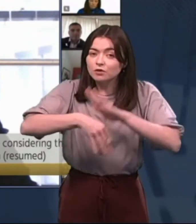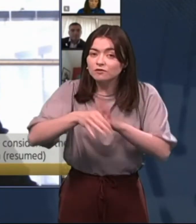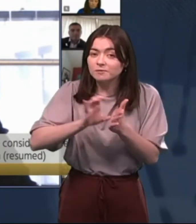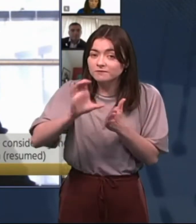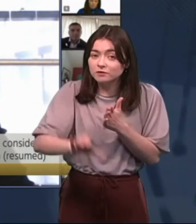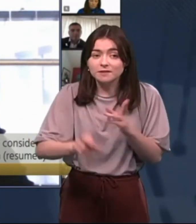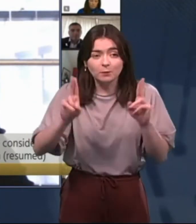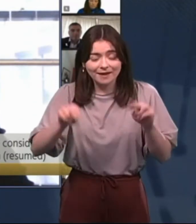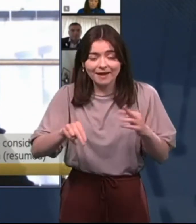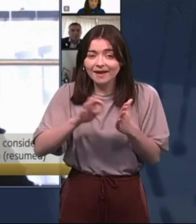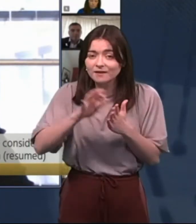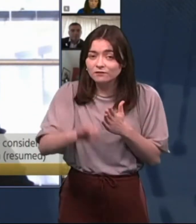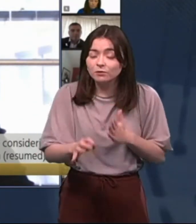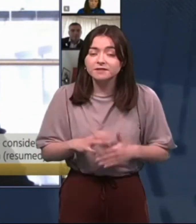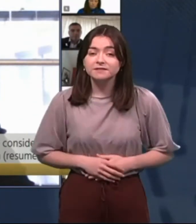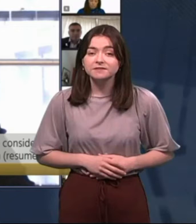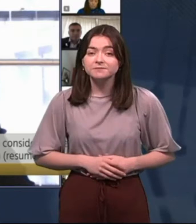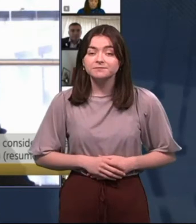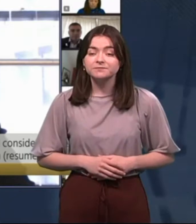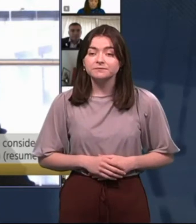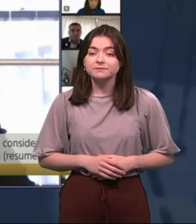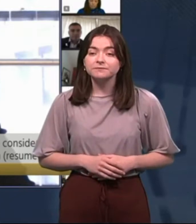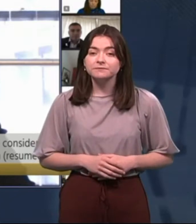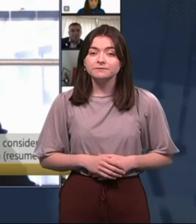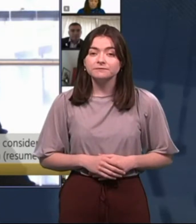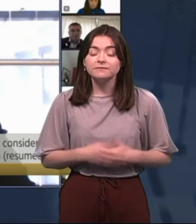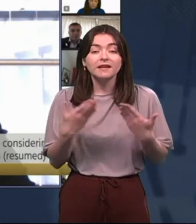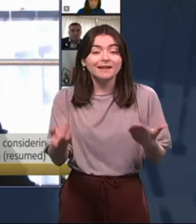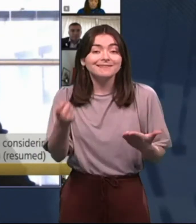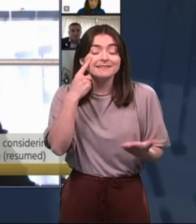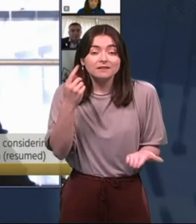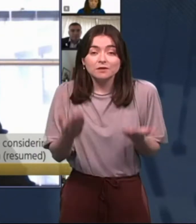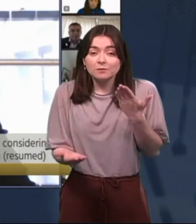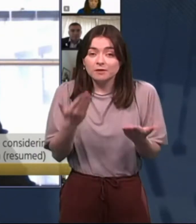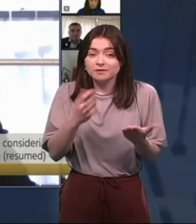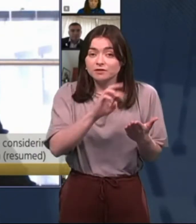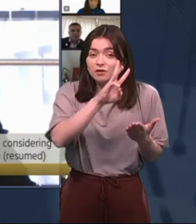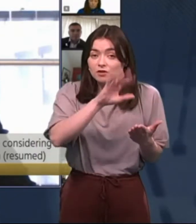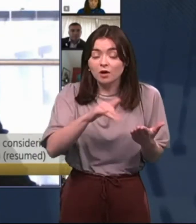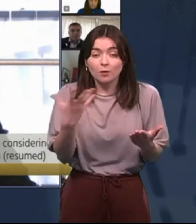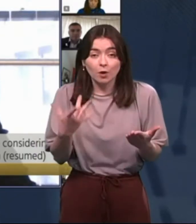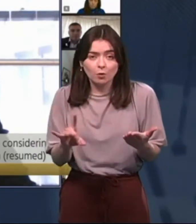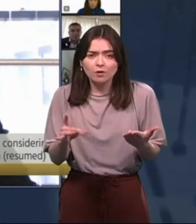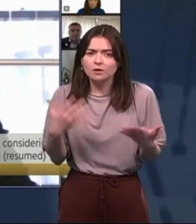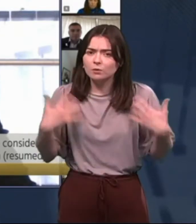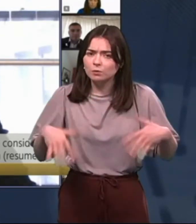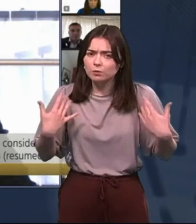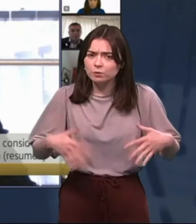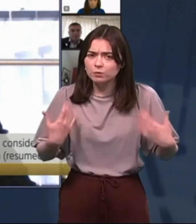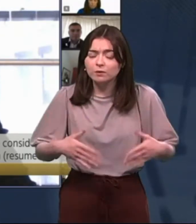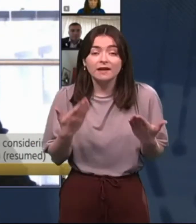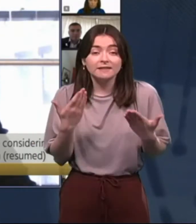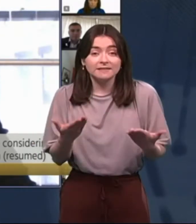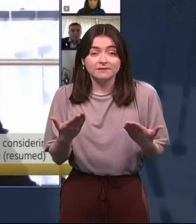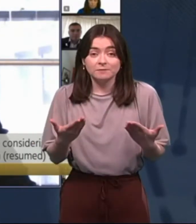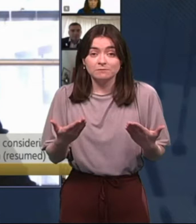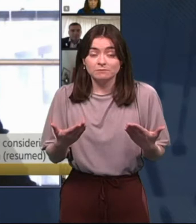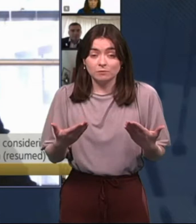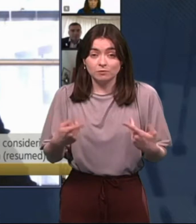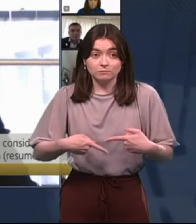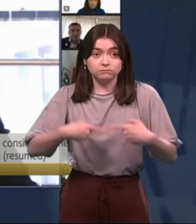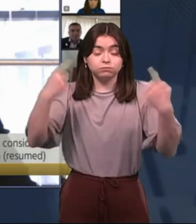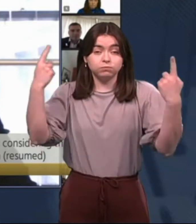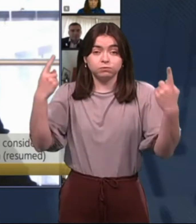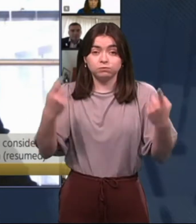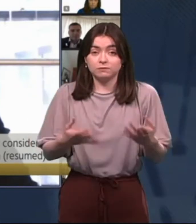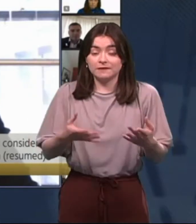it. And to hear the comparisons of Cork and Galway, I think is quite stark, and then even more stark is